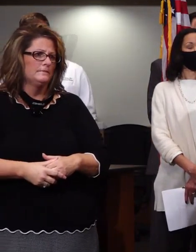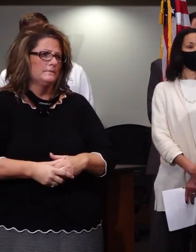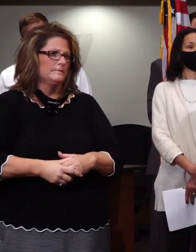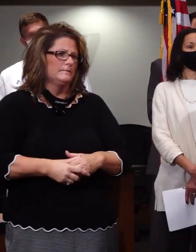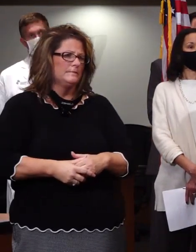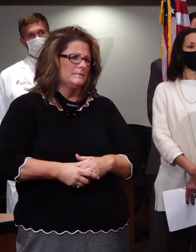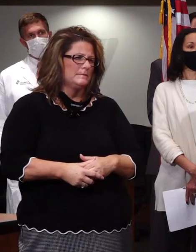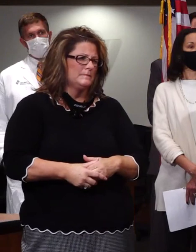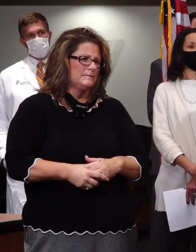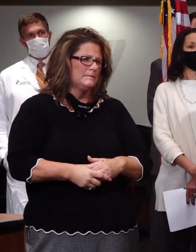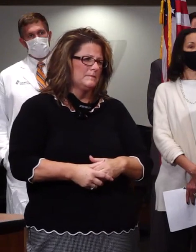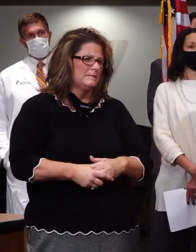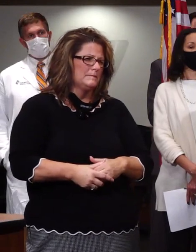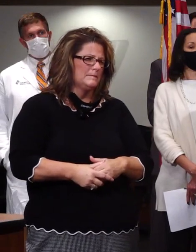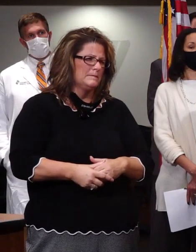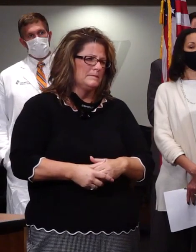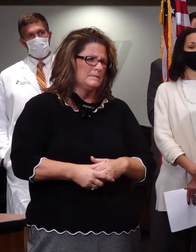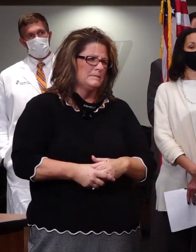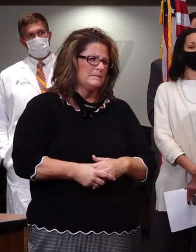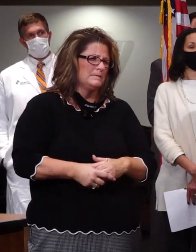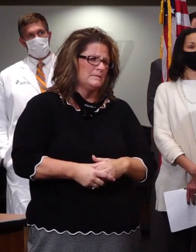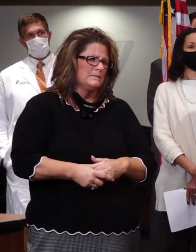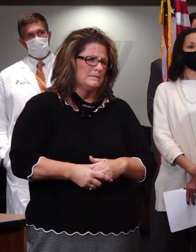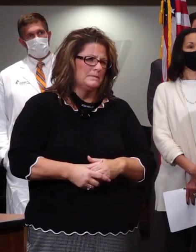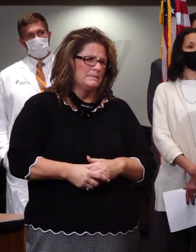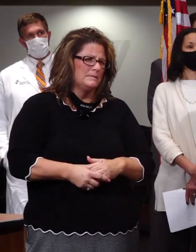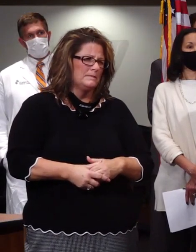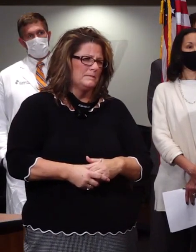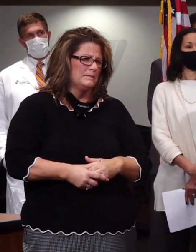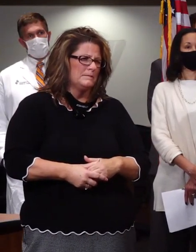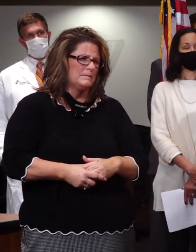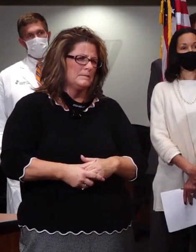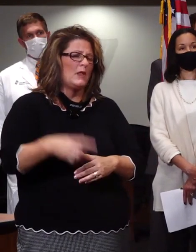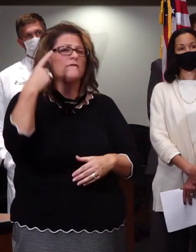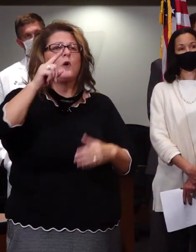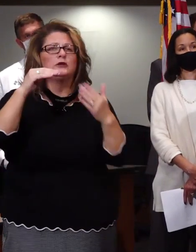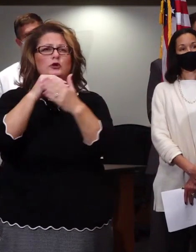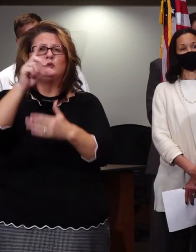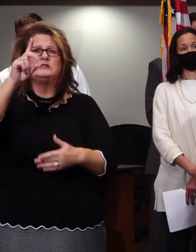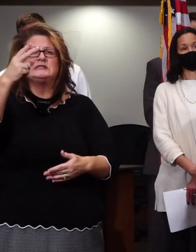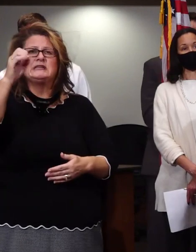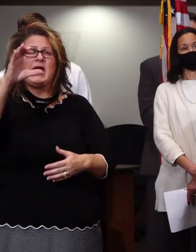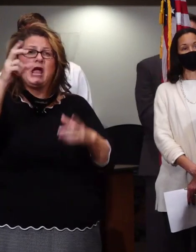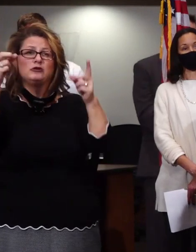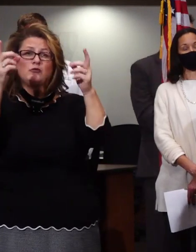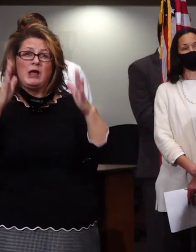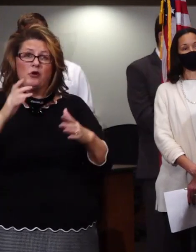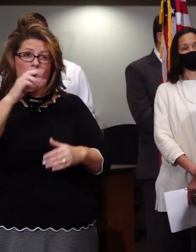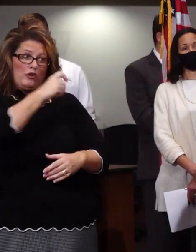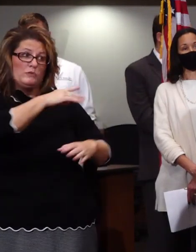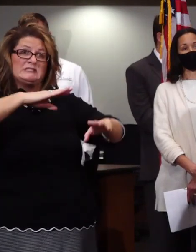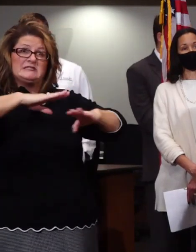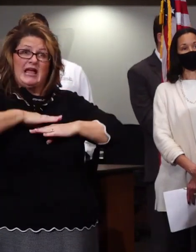fighting this pandemic, are you satisfied with the pace of the search for the new DHEC director right now? Am I satisfied?